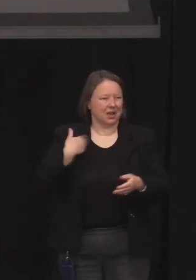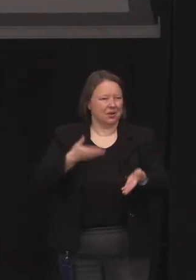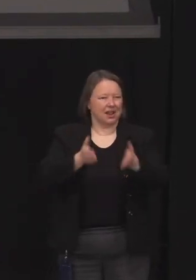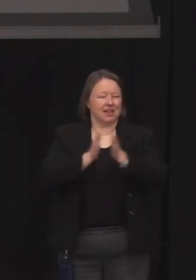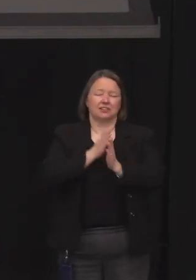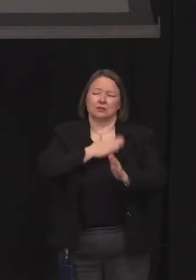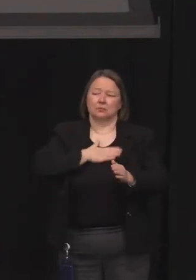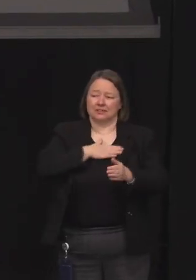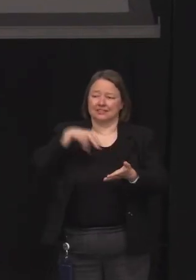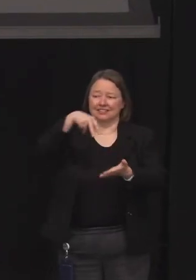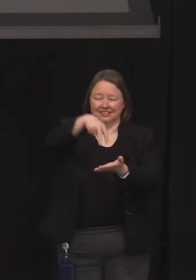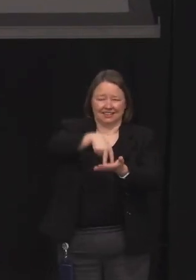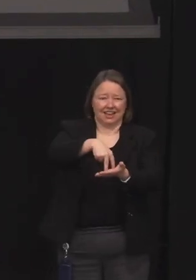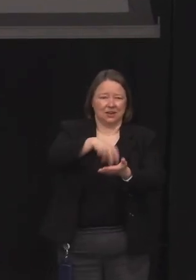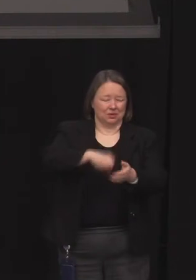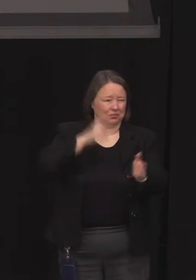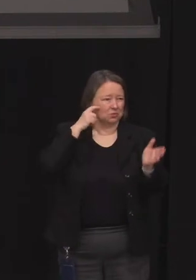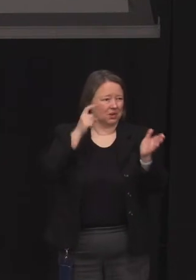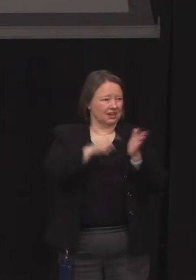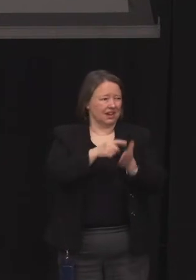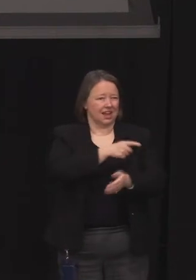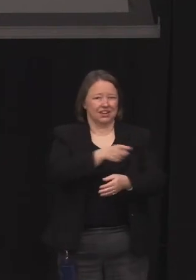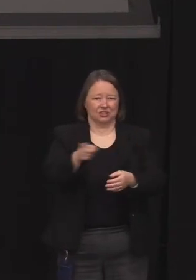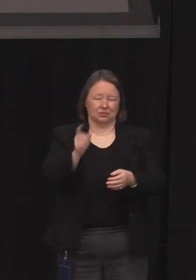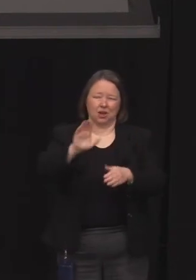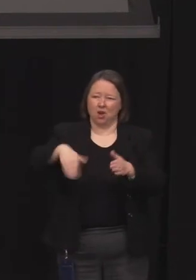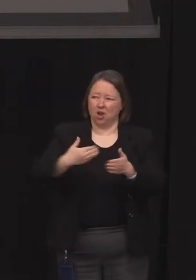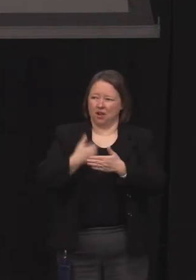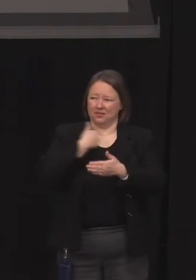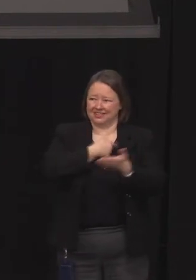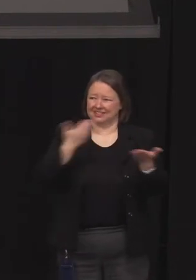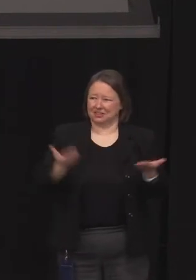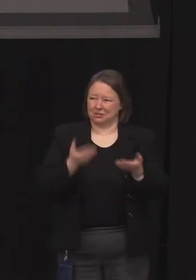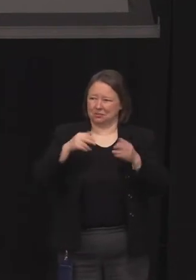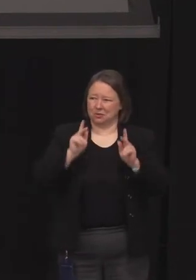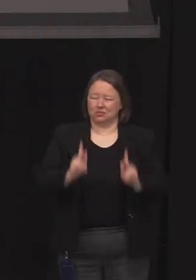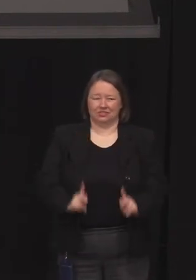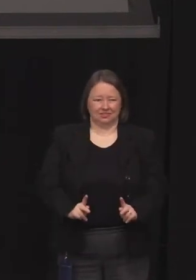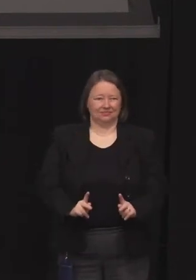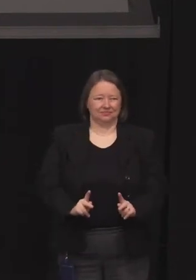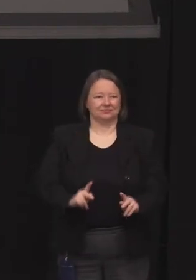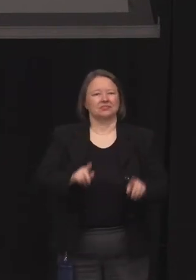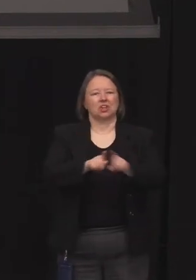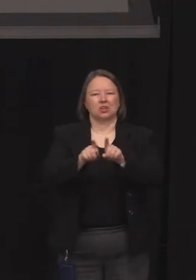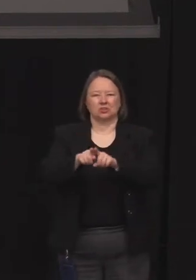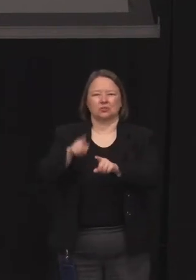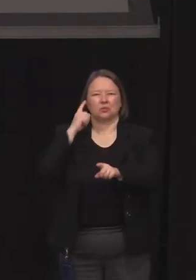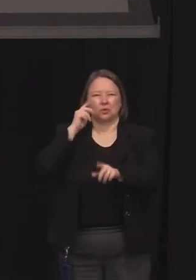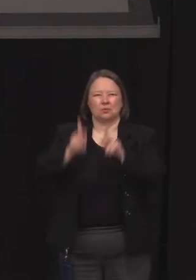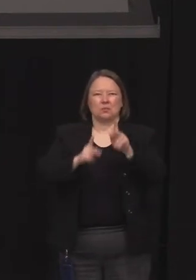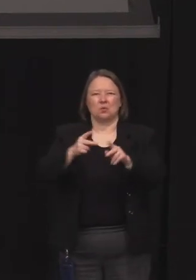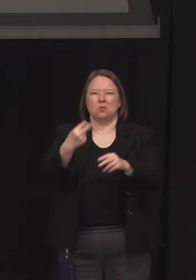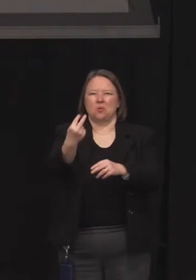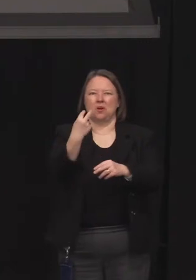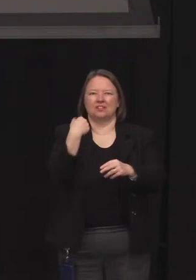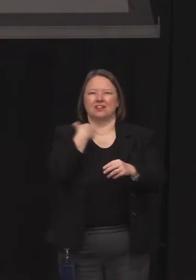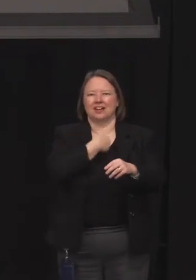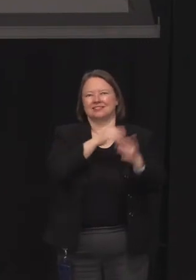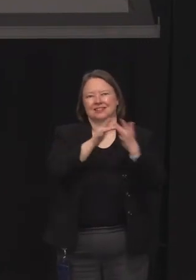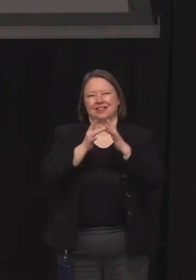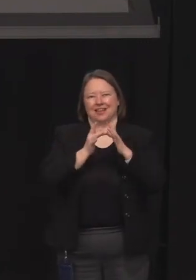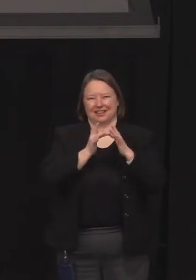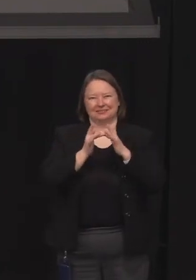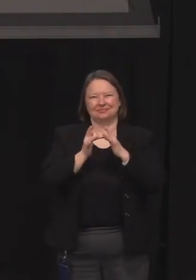would please stand so that you could be recognized by all of us here in person and for those folks who are watching